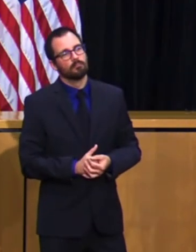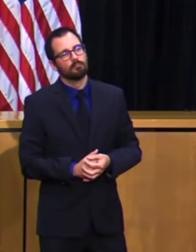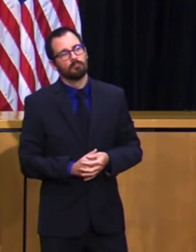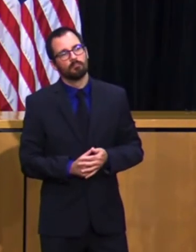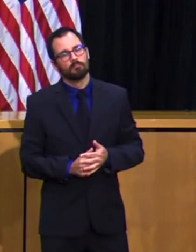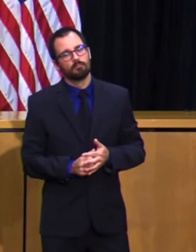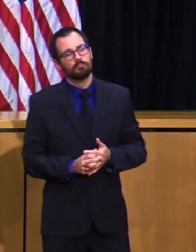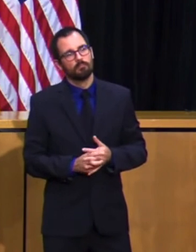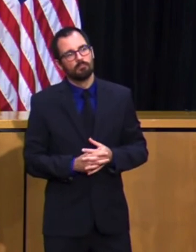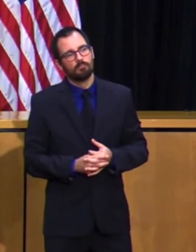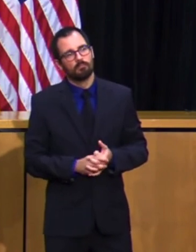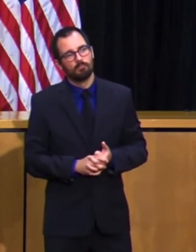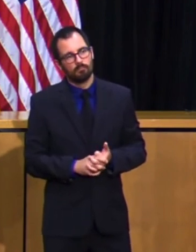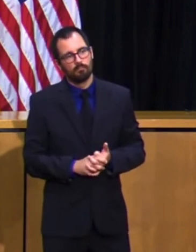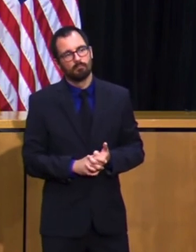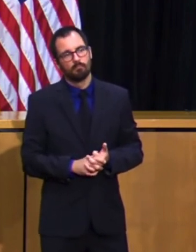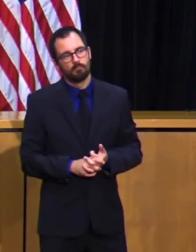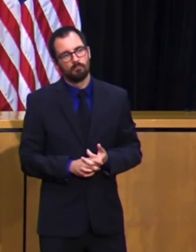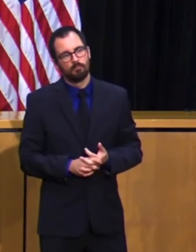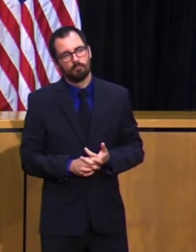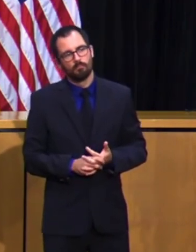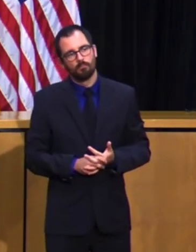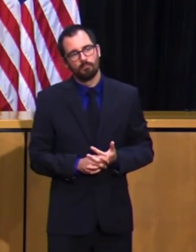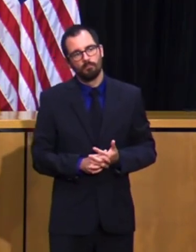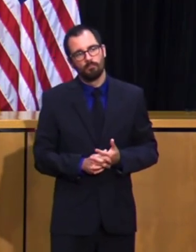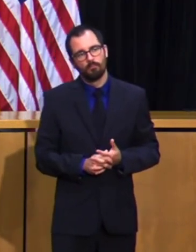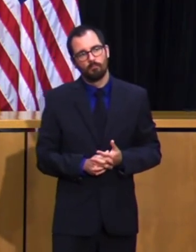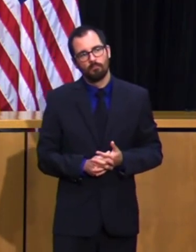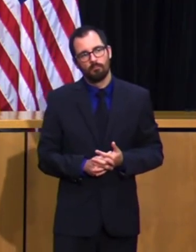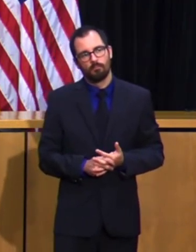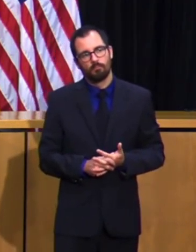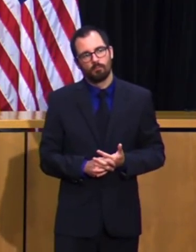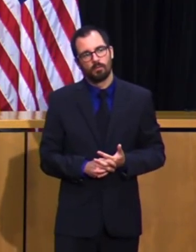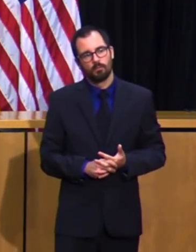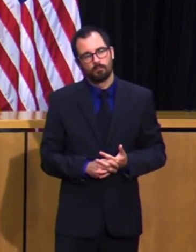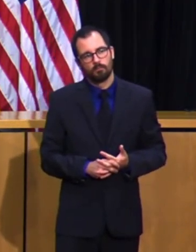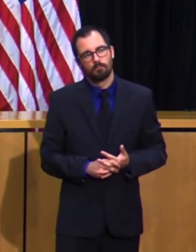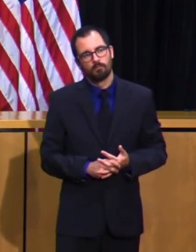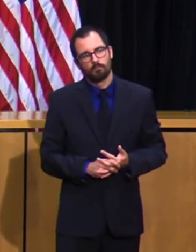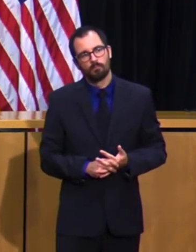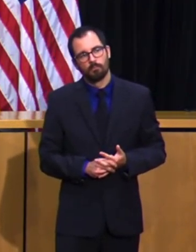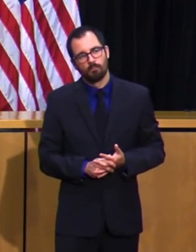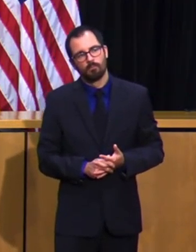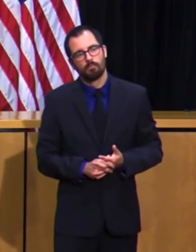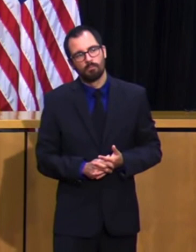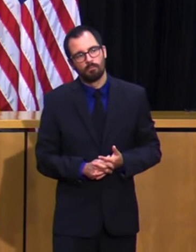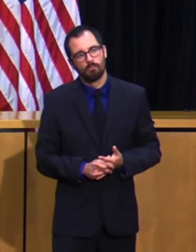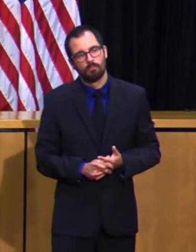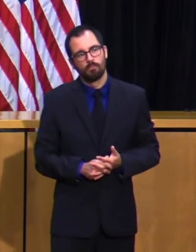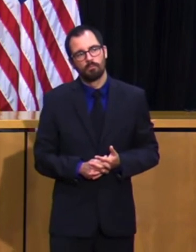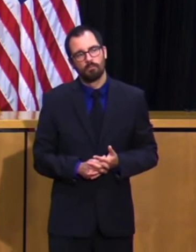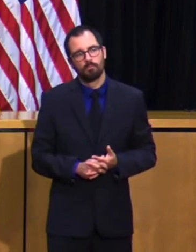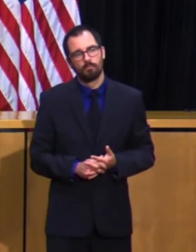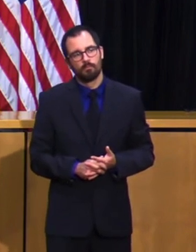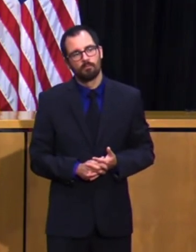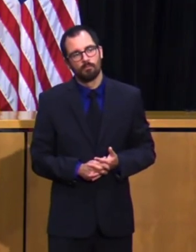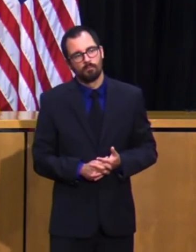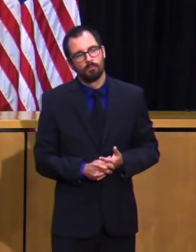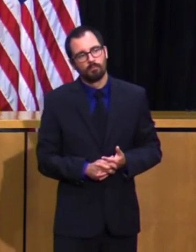him. They gave us a lot of time and plenty of opportunity to make the pitch. And I said for a while that I'm optimistic